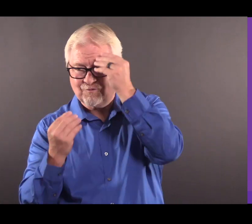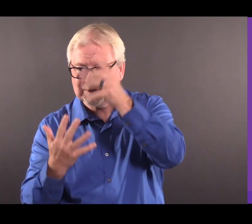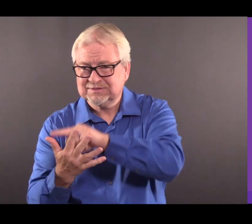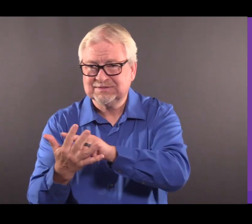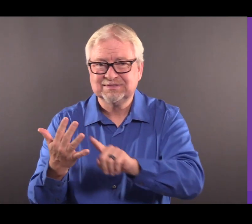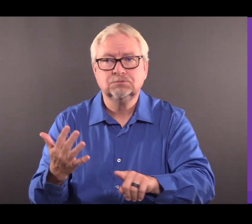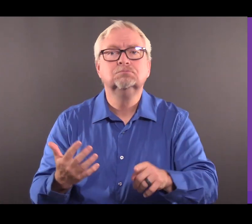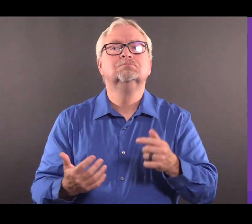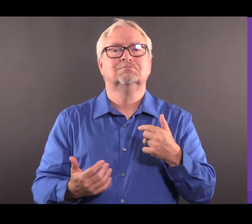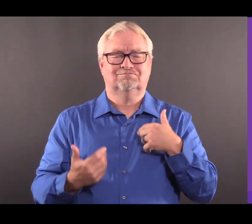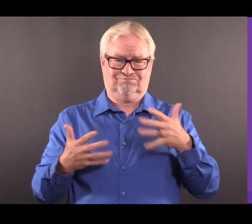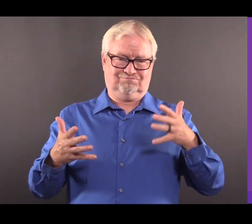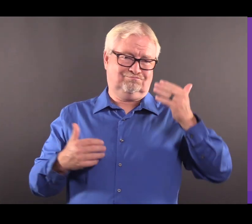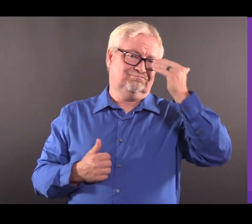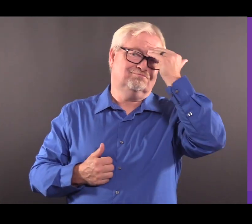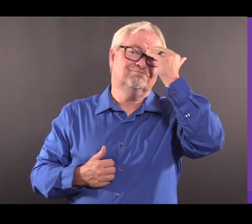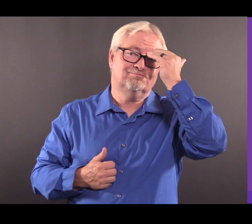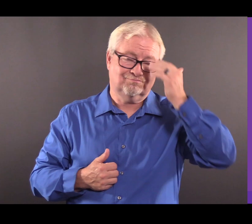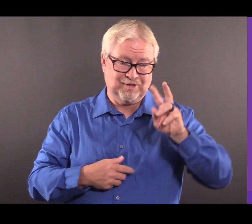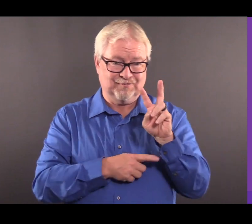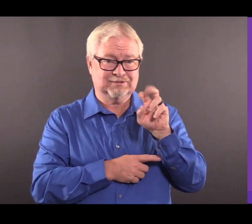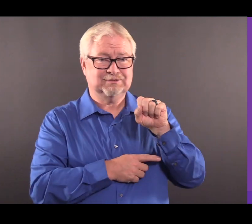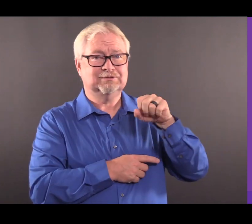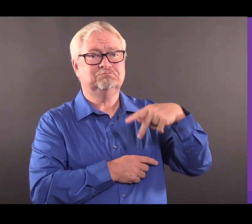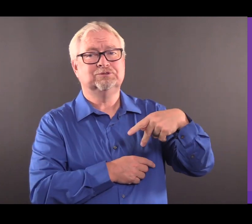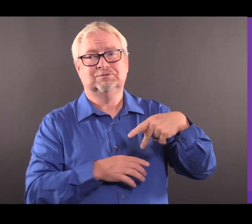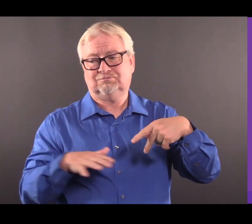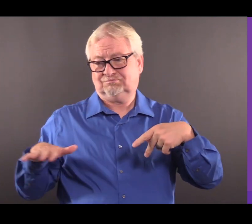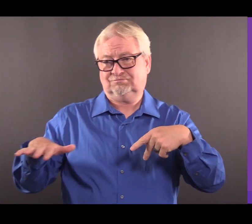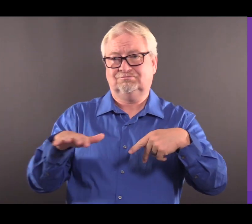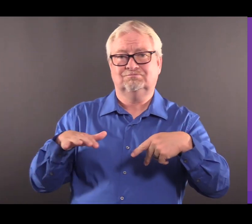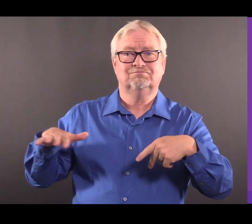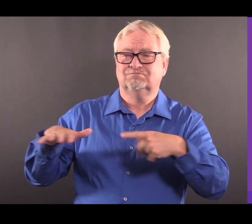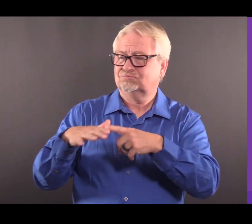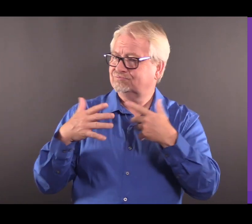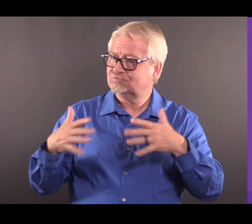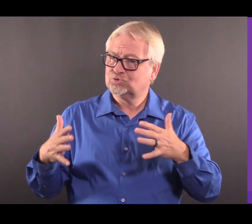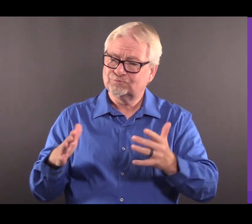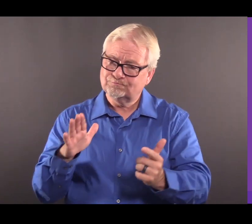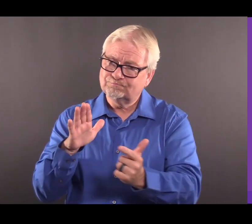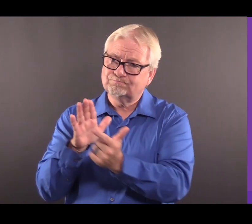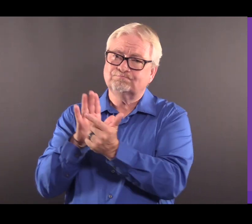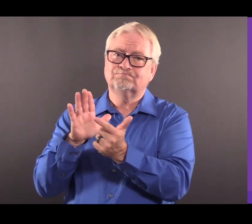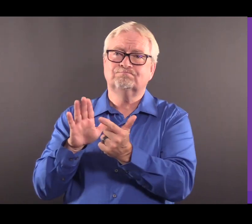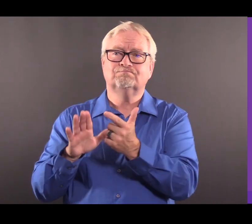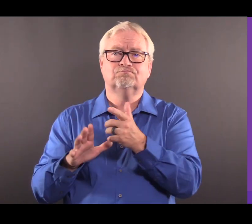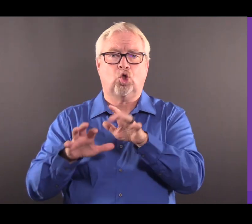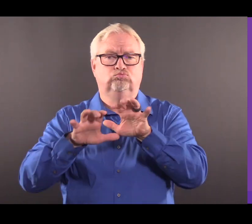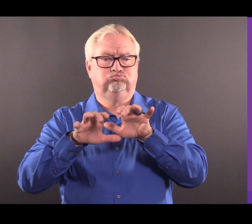program participants' personal data. We already know that victim service providers,